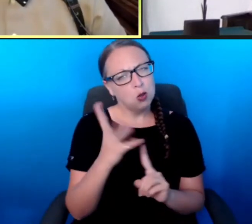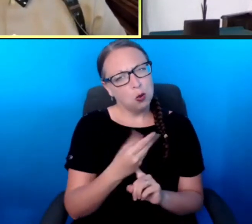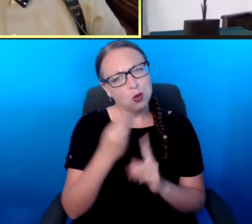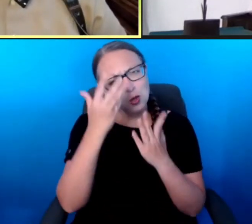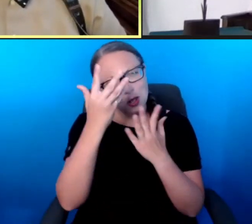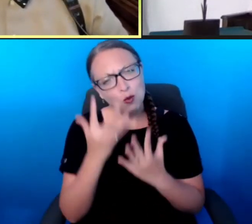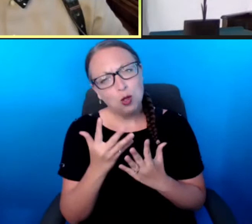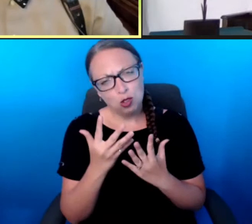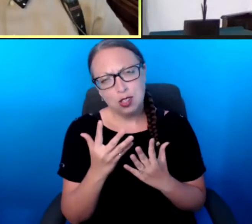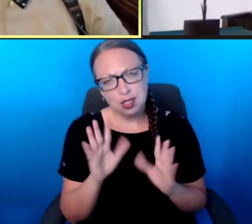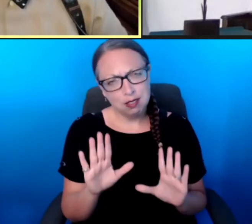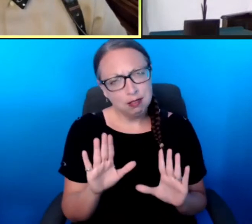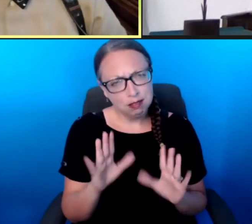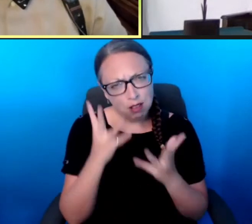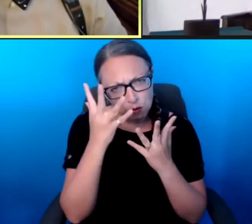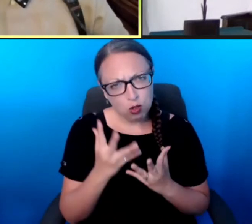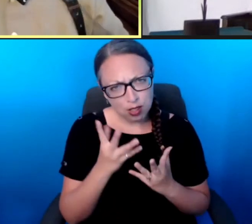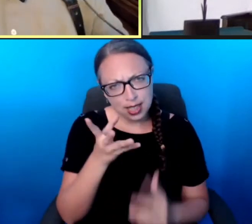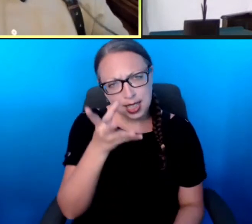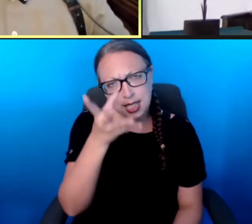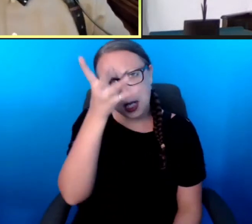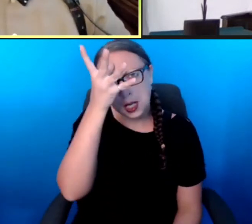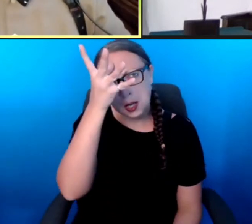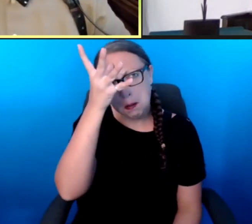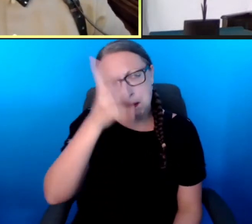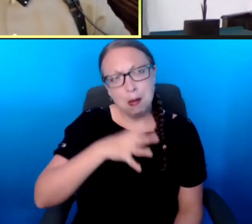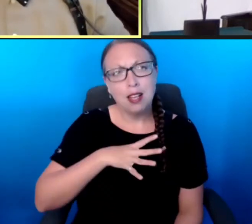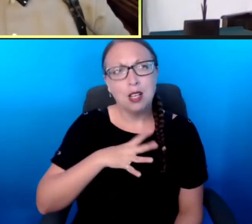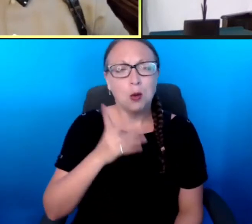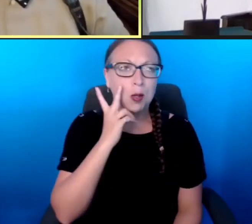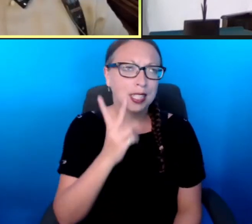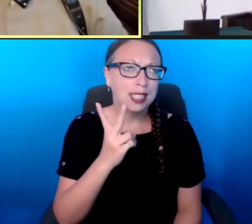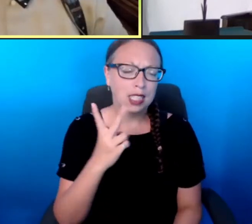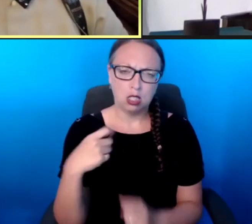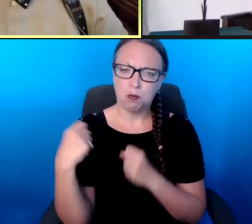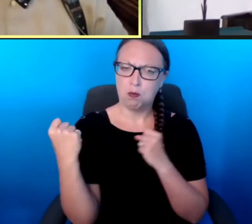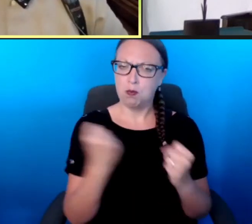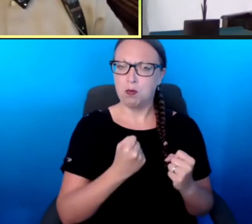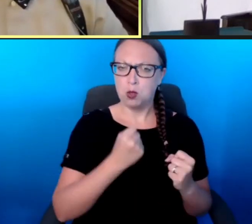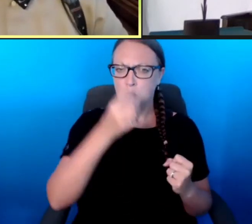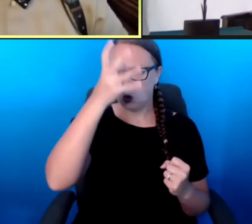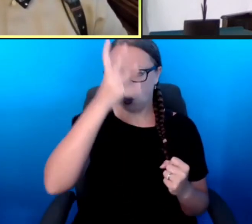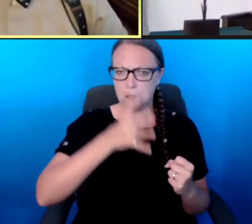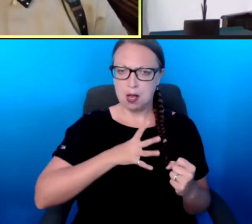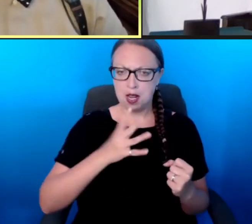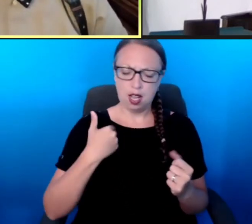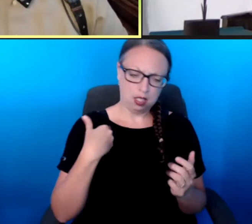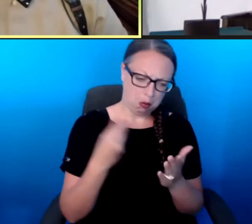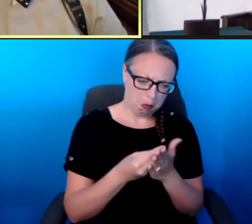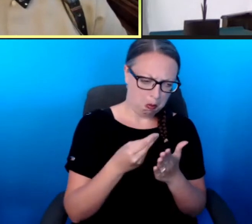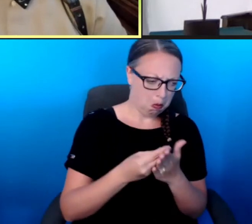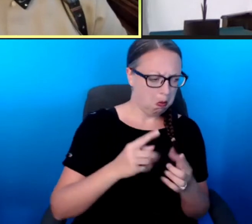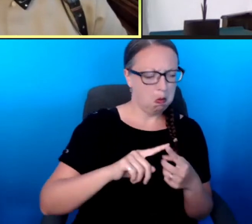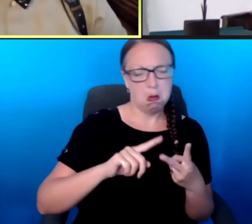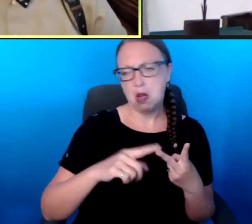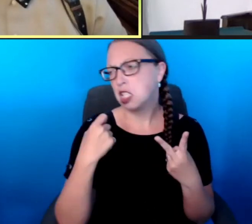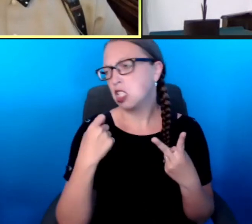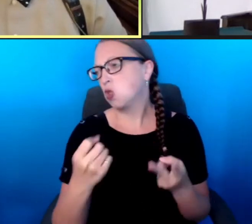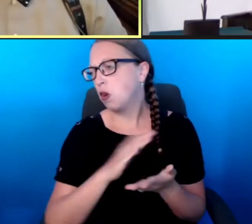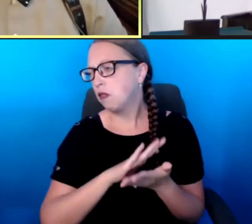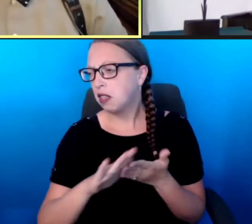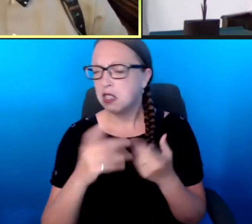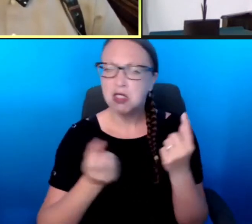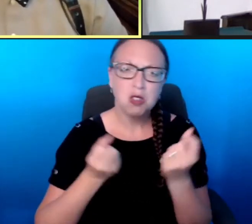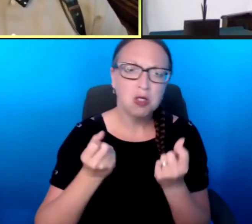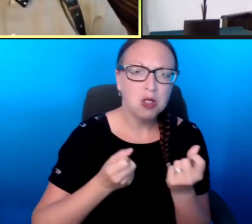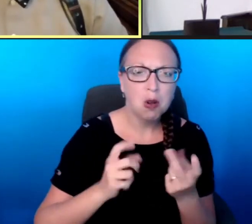in this culture, men, we see a strong man as a man who has money, who drives a nice car,